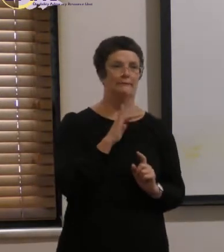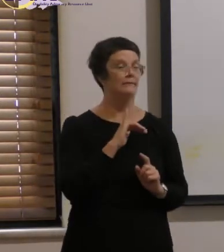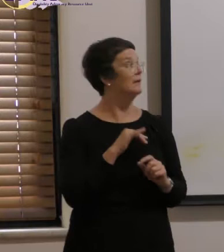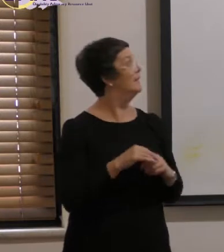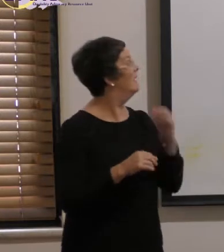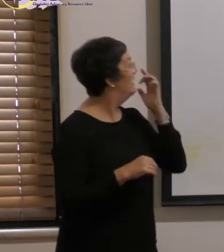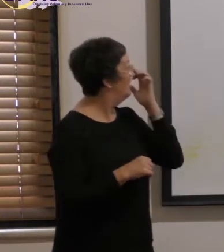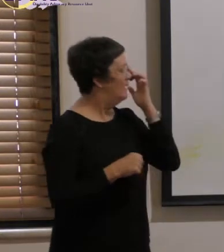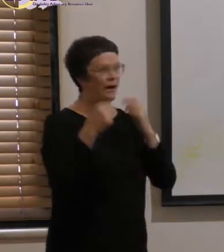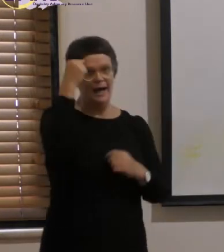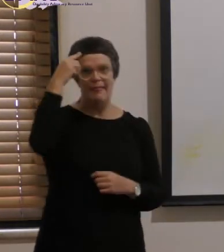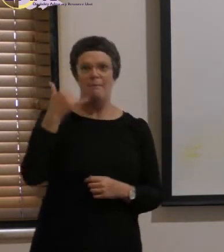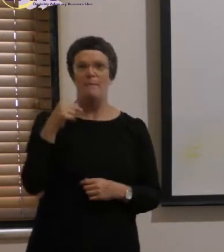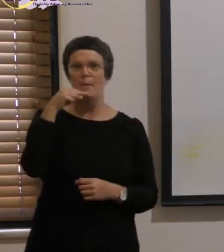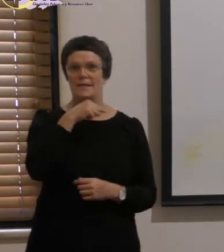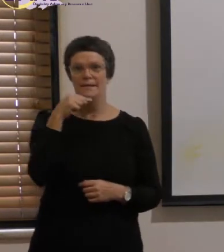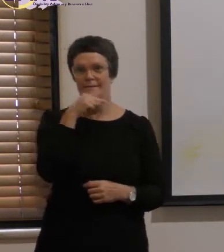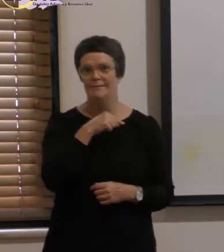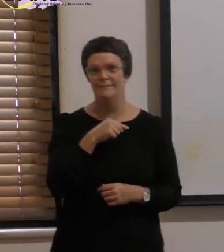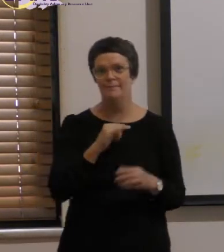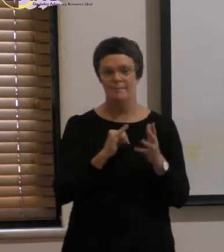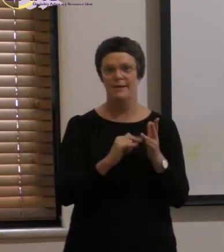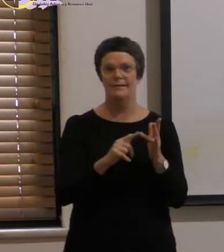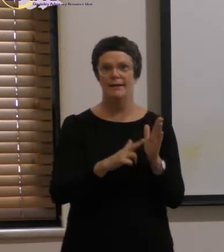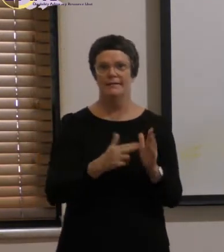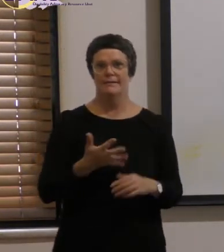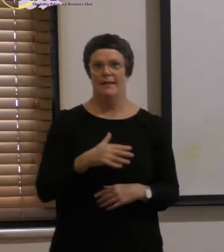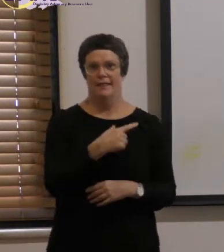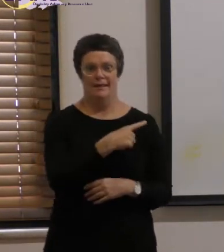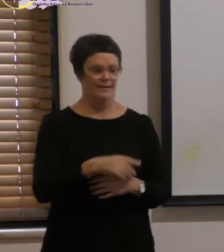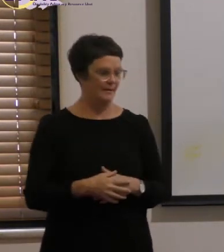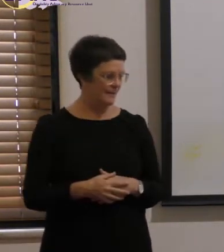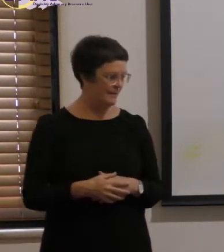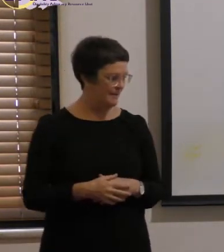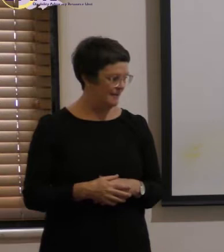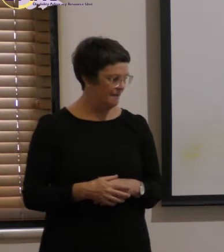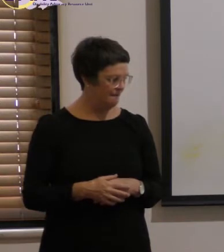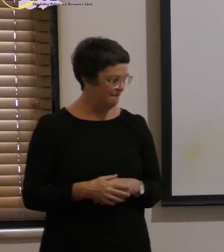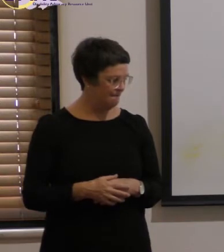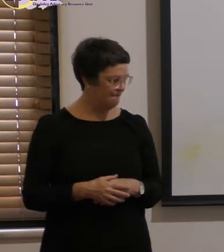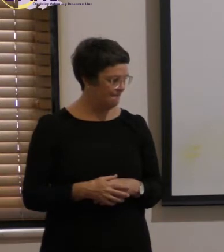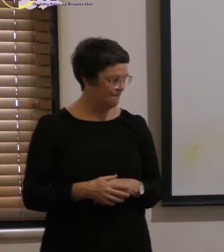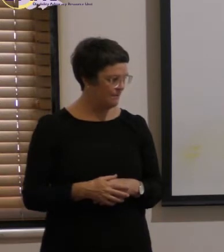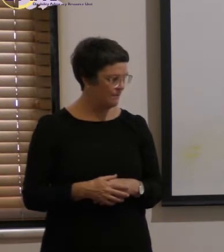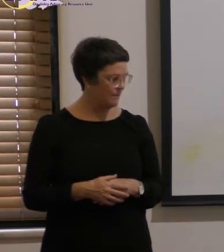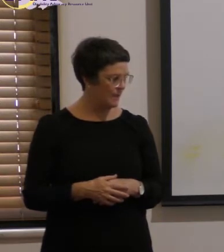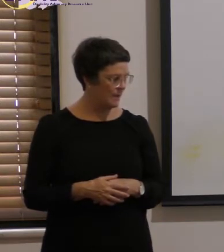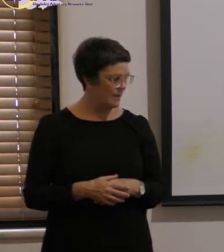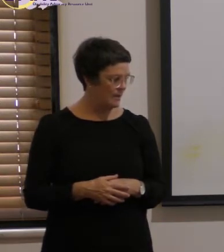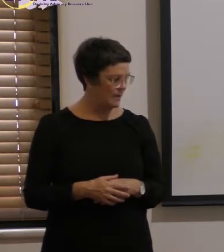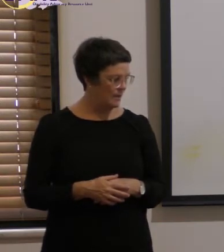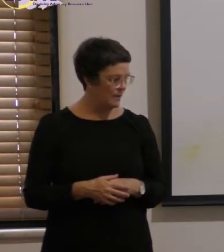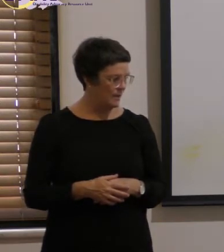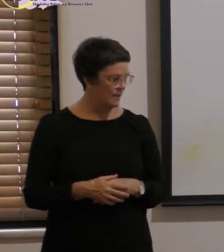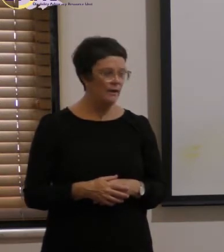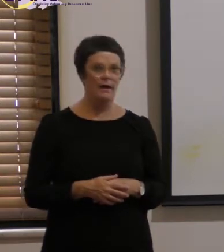son must have done that. I wouldn't be capable of intentionally doing that, by the way. The screen just spun